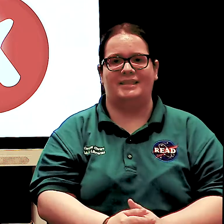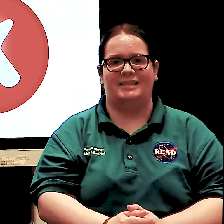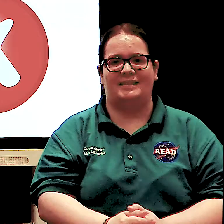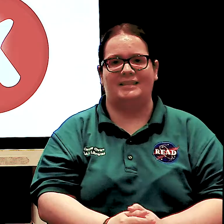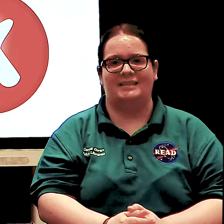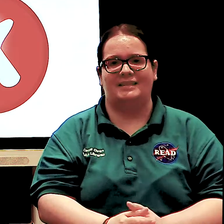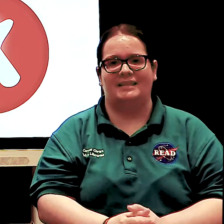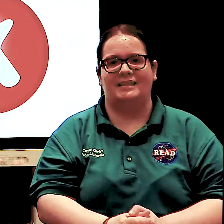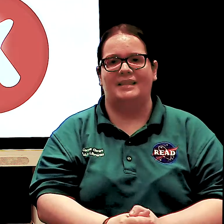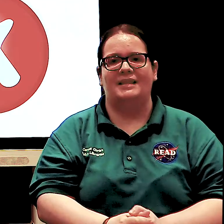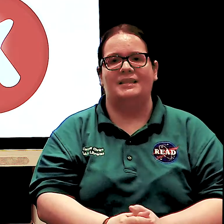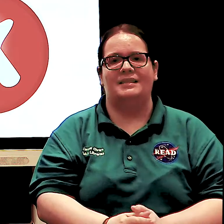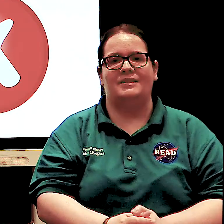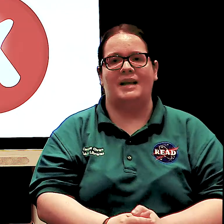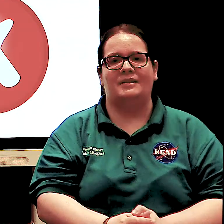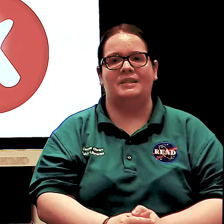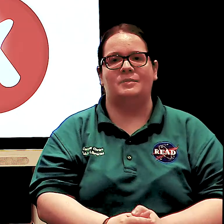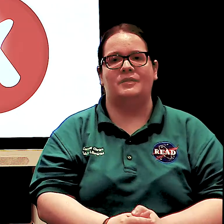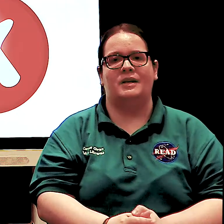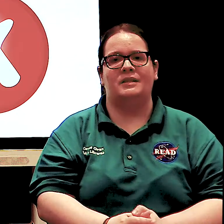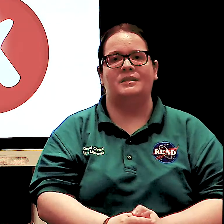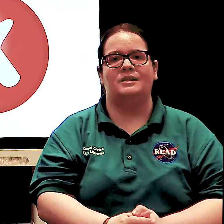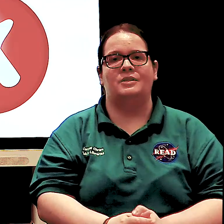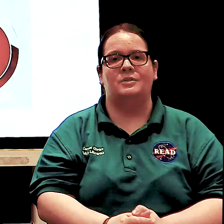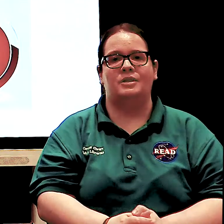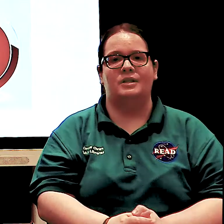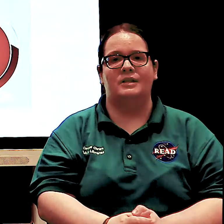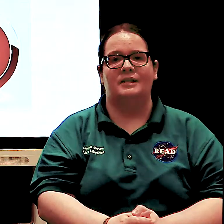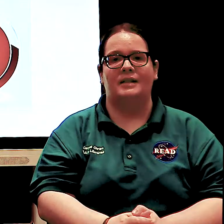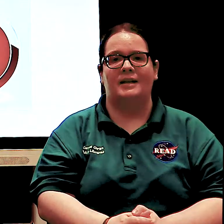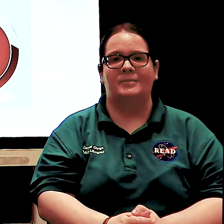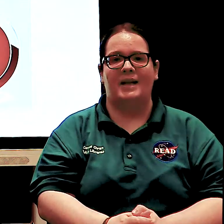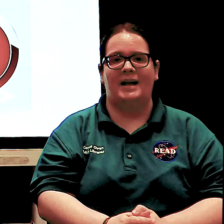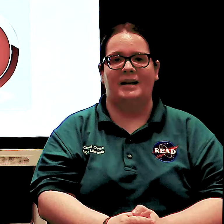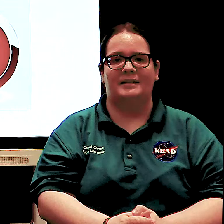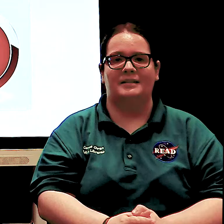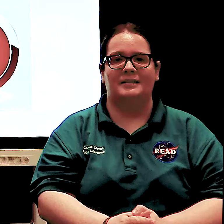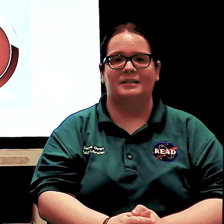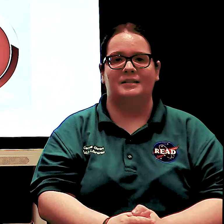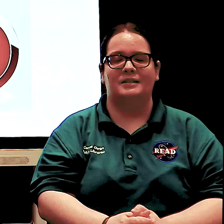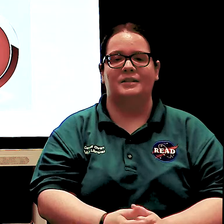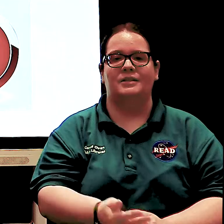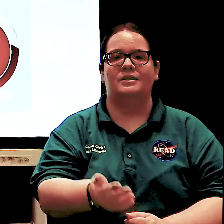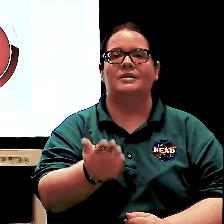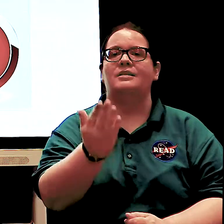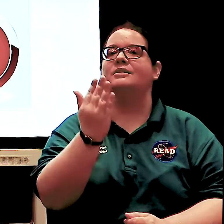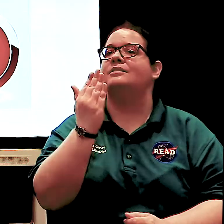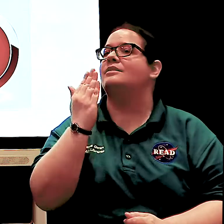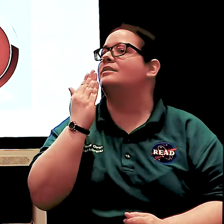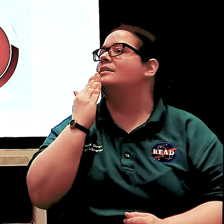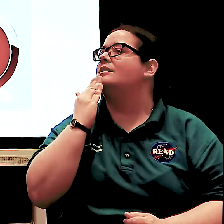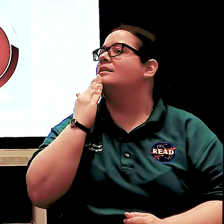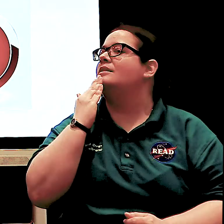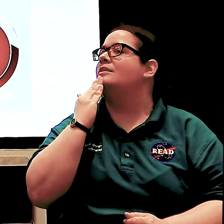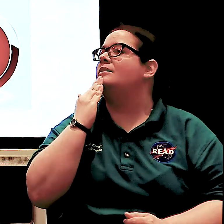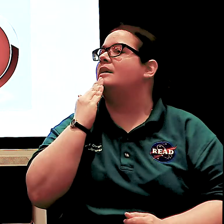good. So now let's move on to good and bad. Good. You take